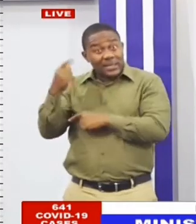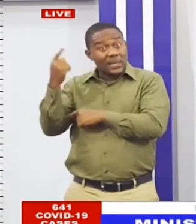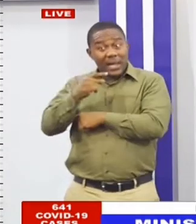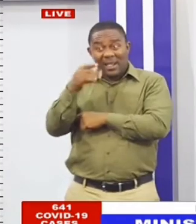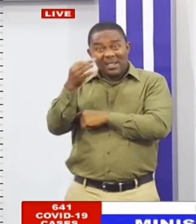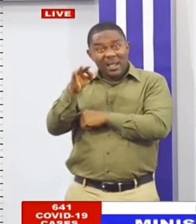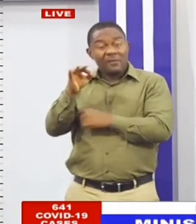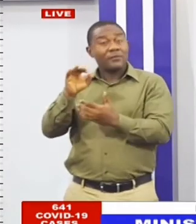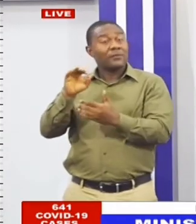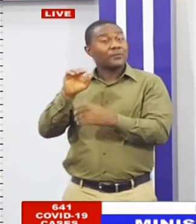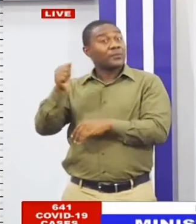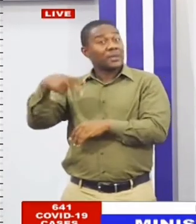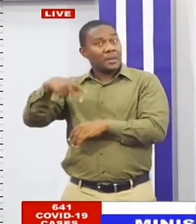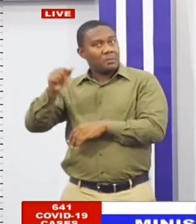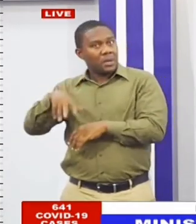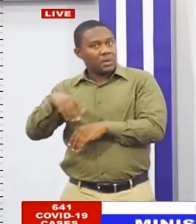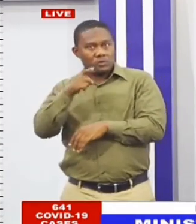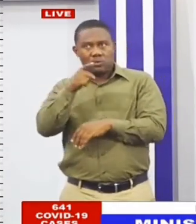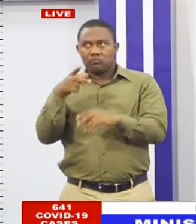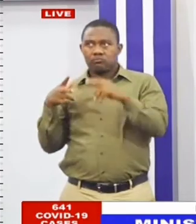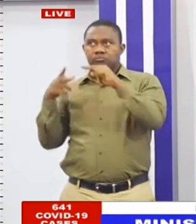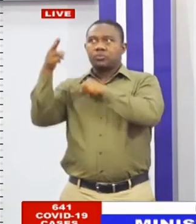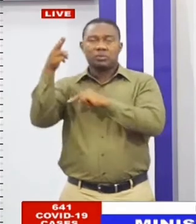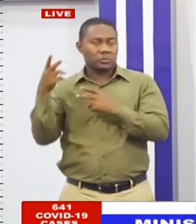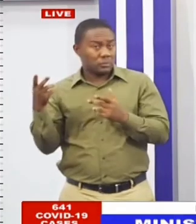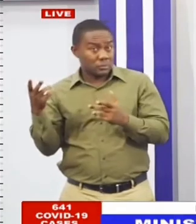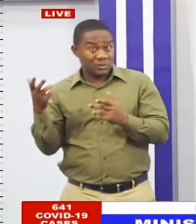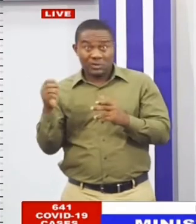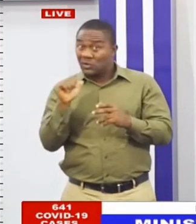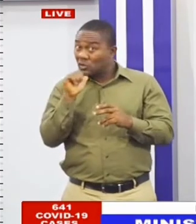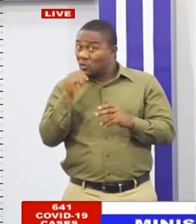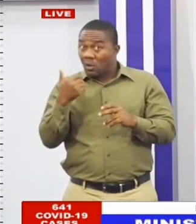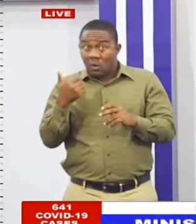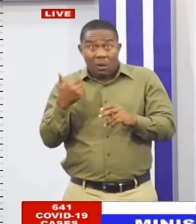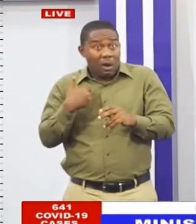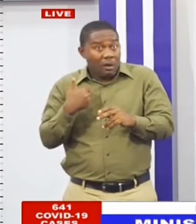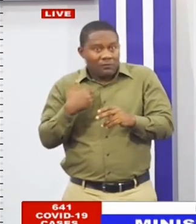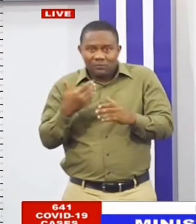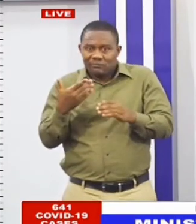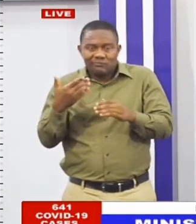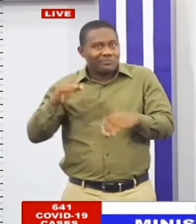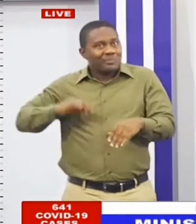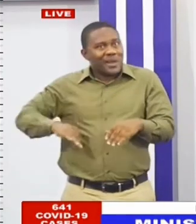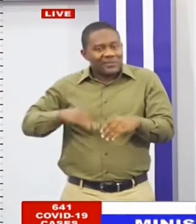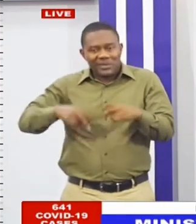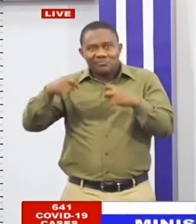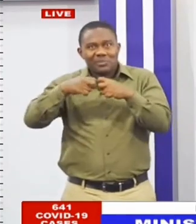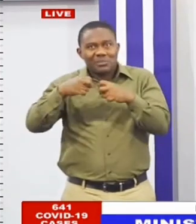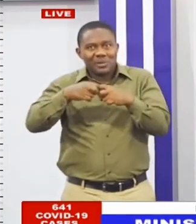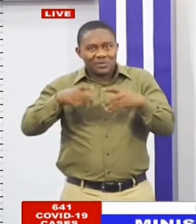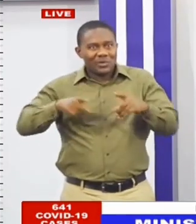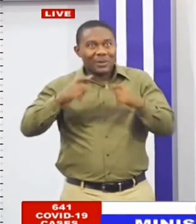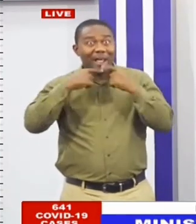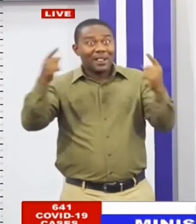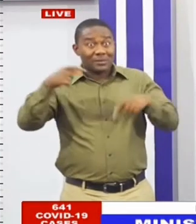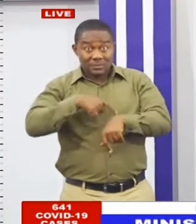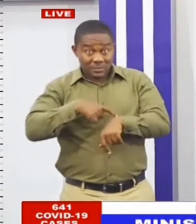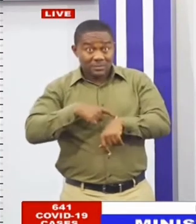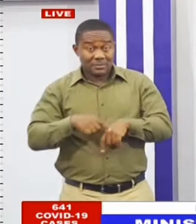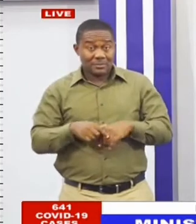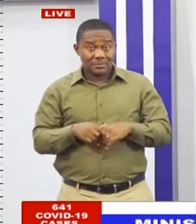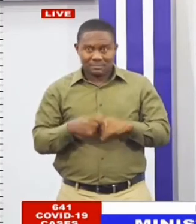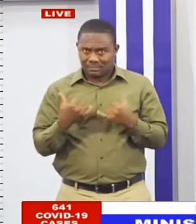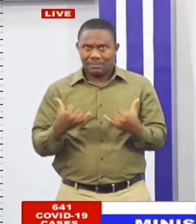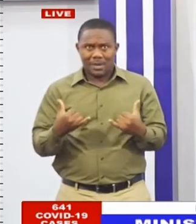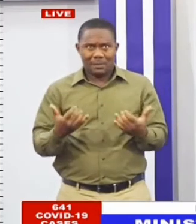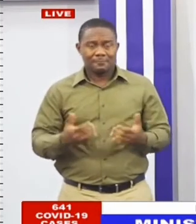you are disconnected, you are not enjoying the national grid at the time the announcement is made, and even as